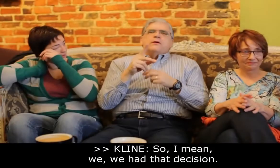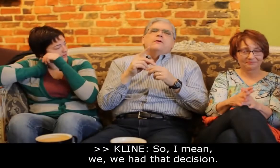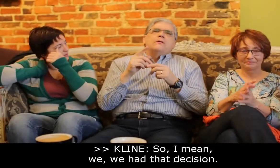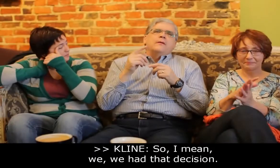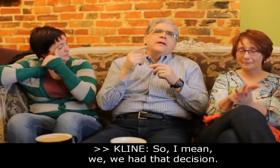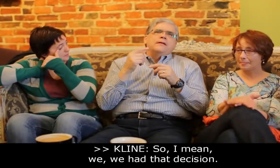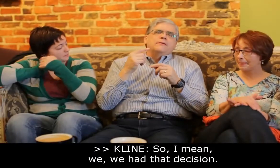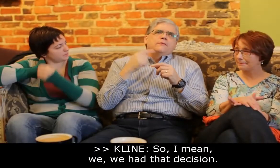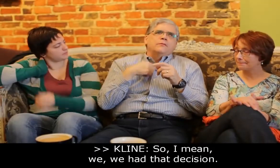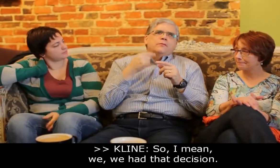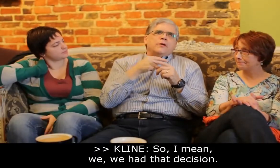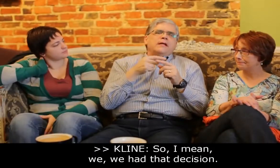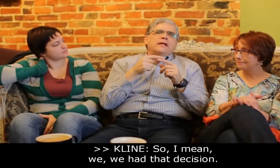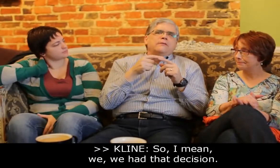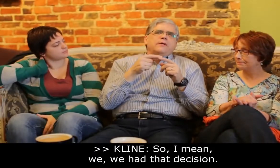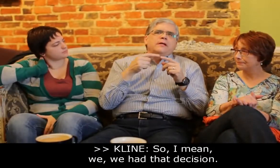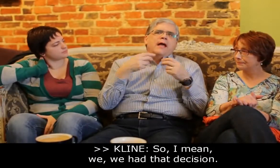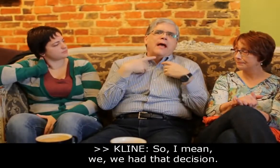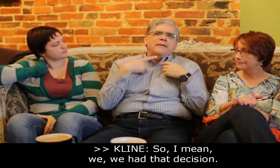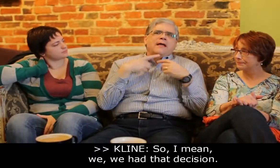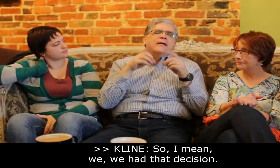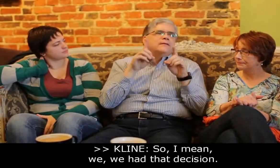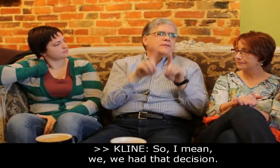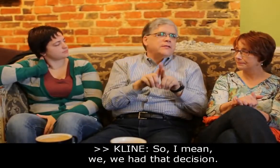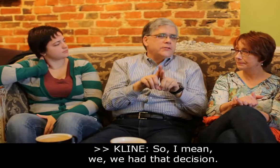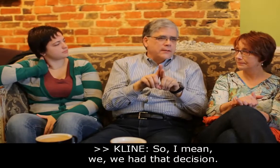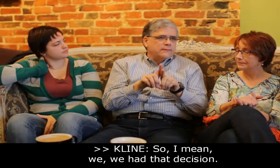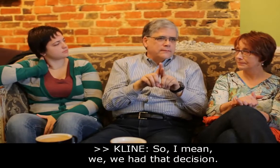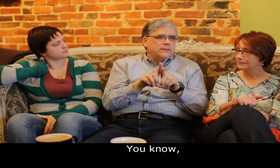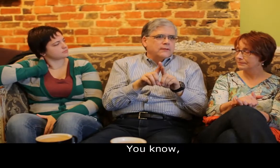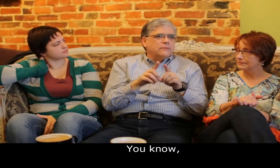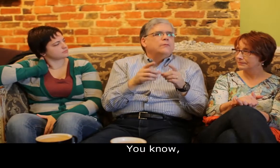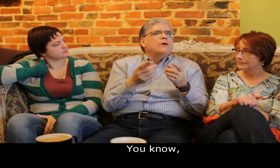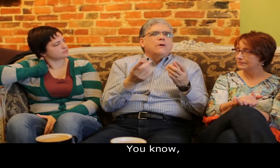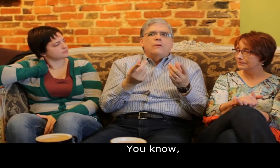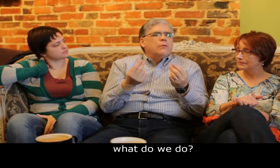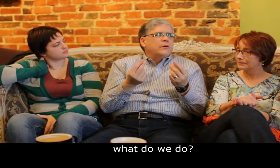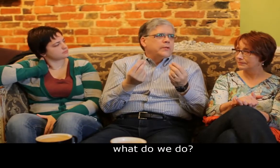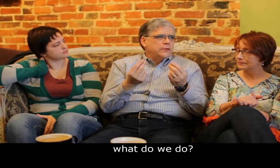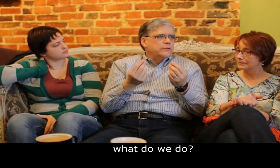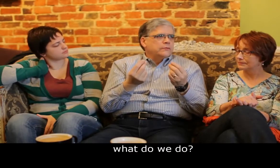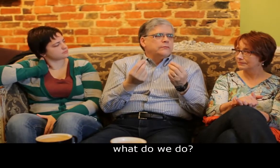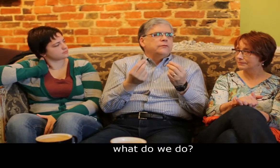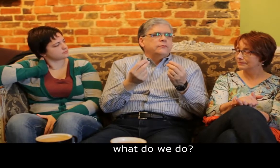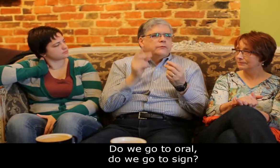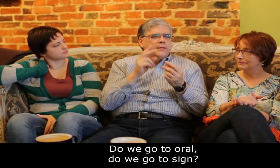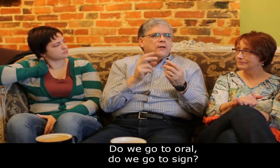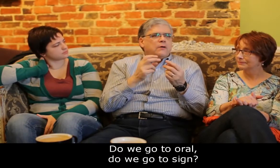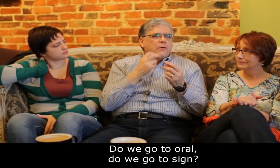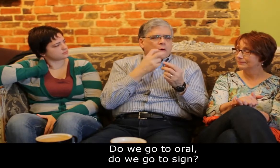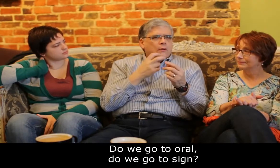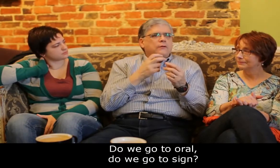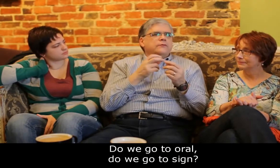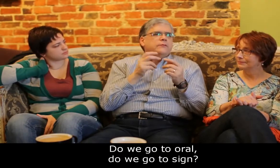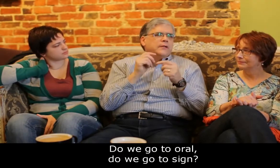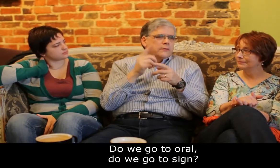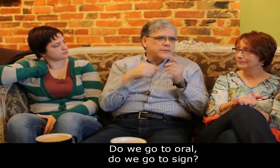So, I mean, we had that decision, what do we do? Do we go oral? Do we go